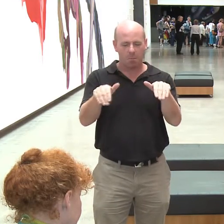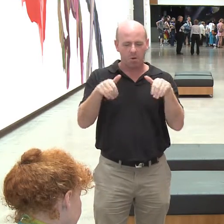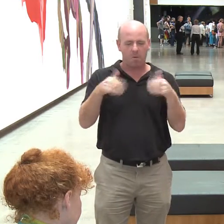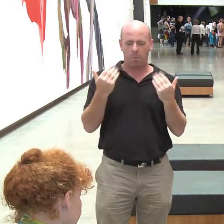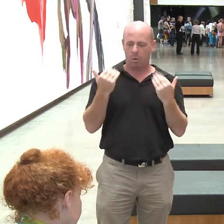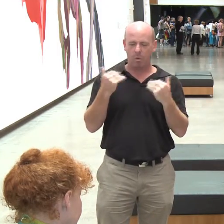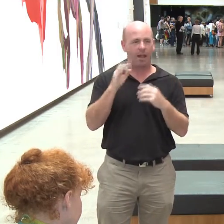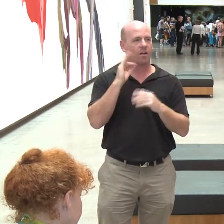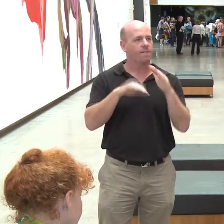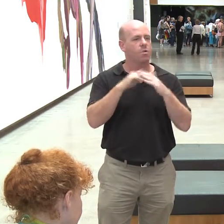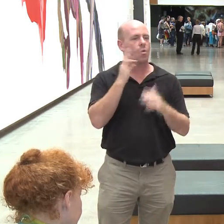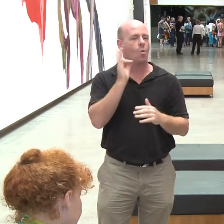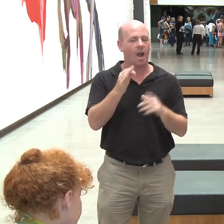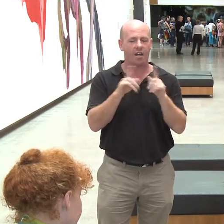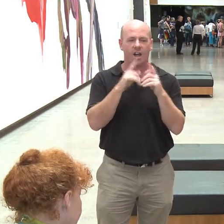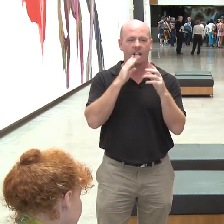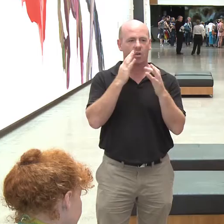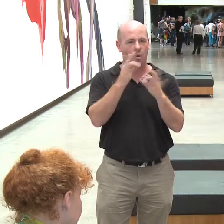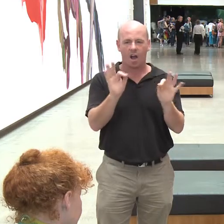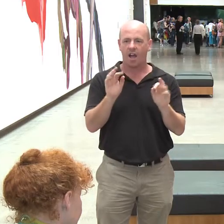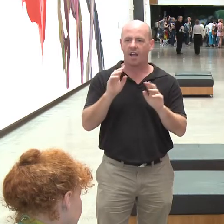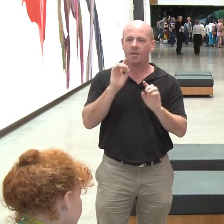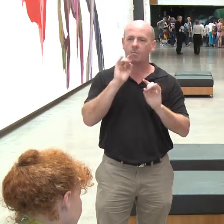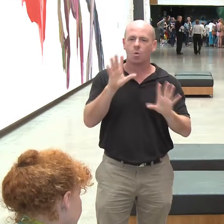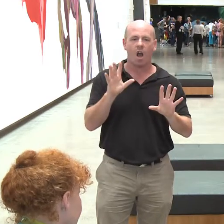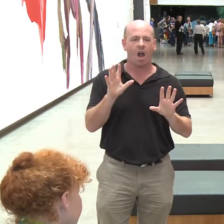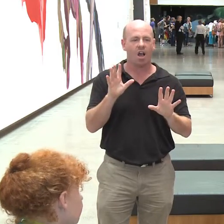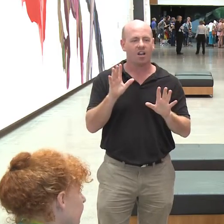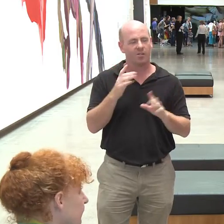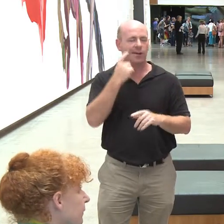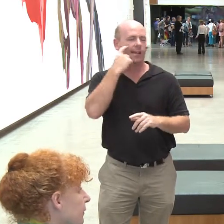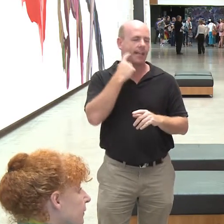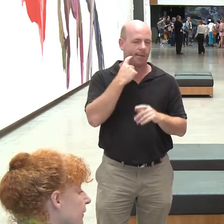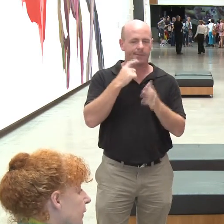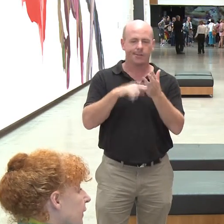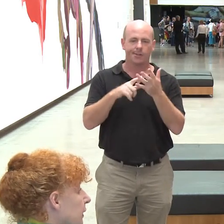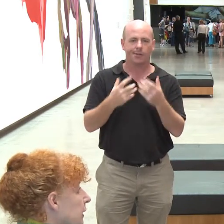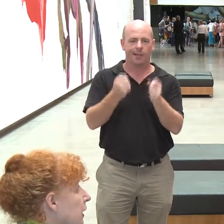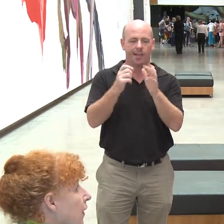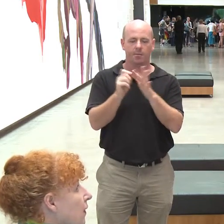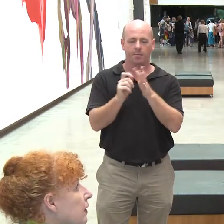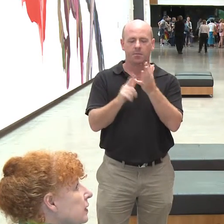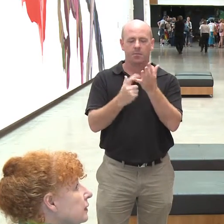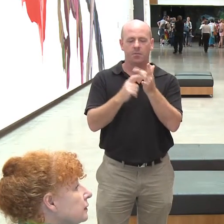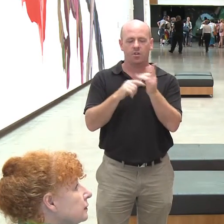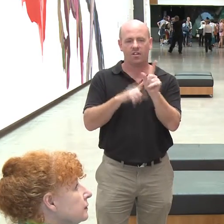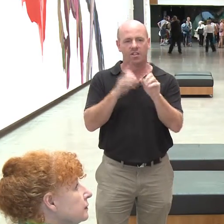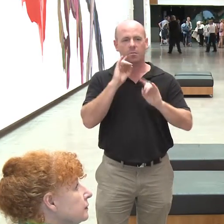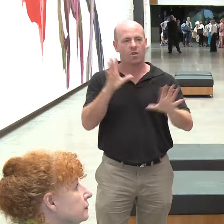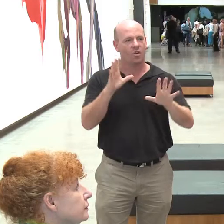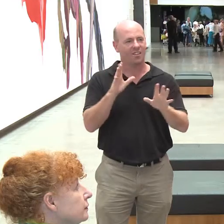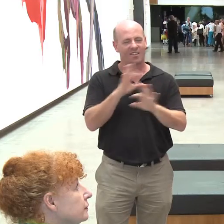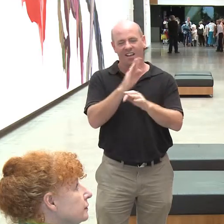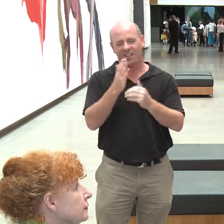totally white. So there's a very quiet, pure, an attempt at purity in the works. Never quite comes